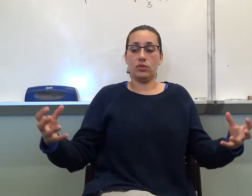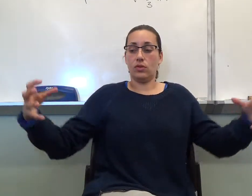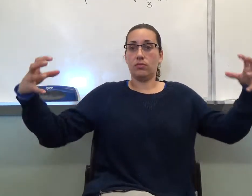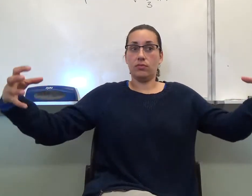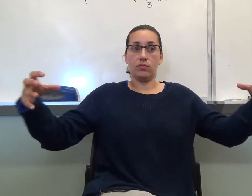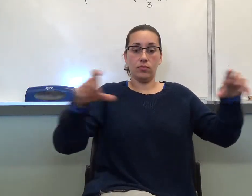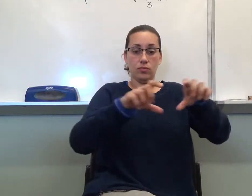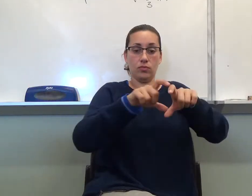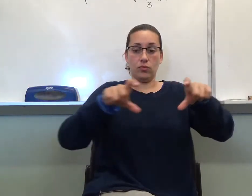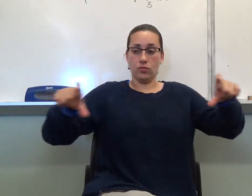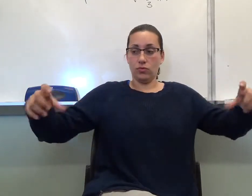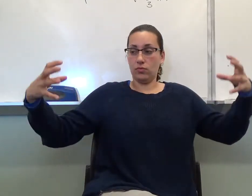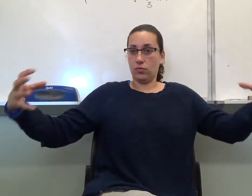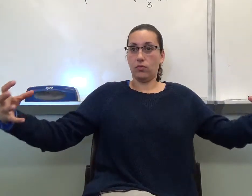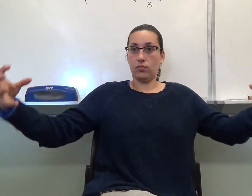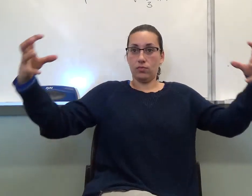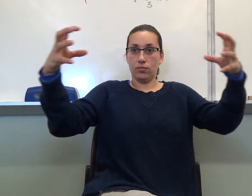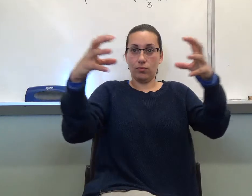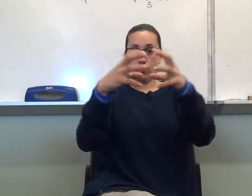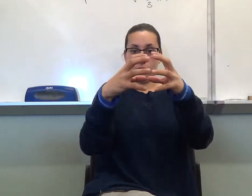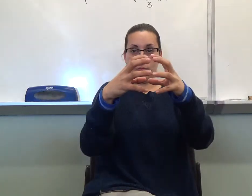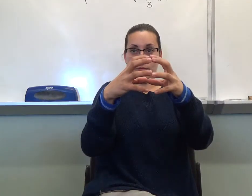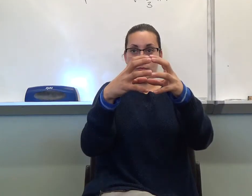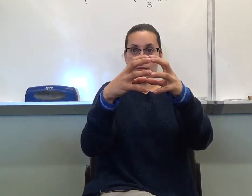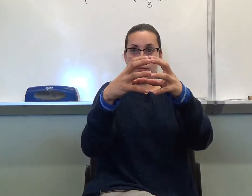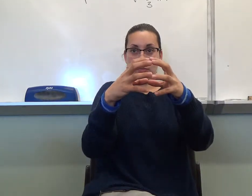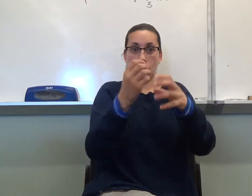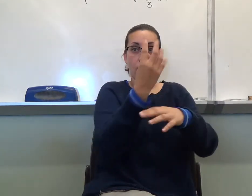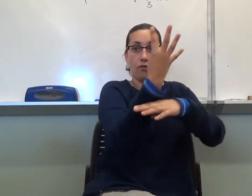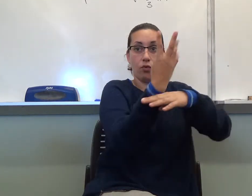So that's going to be 4/3 times